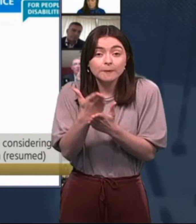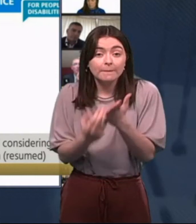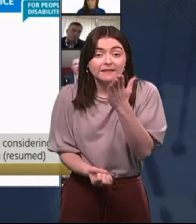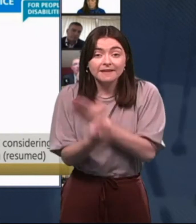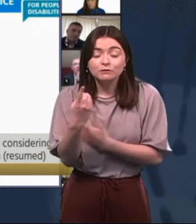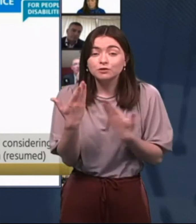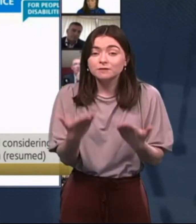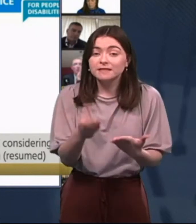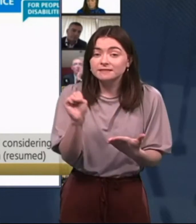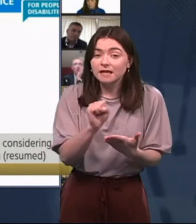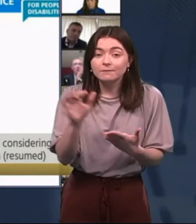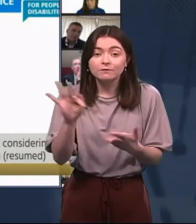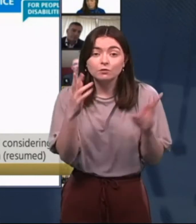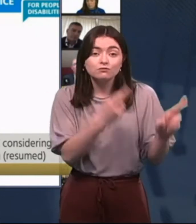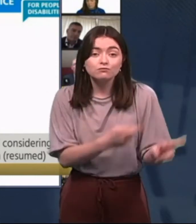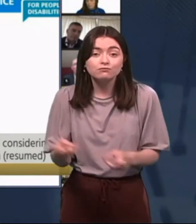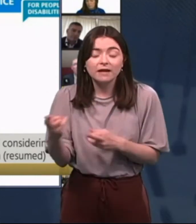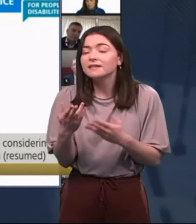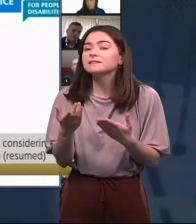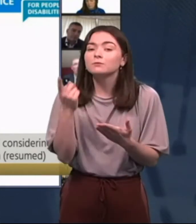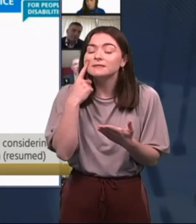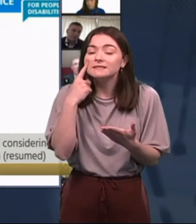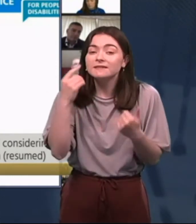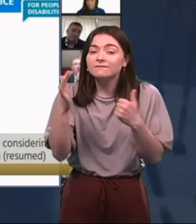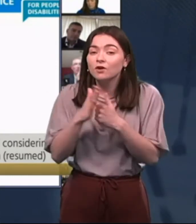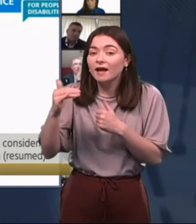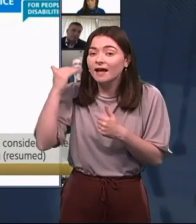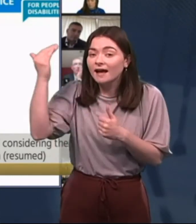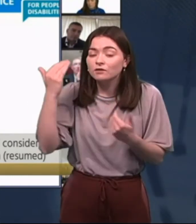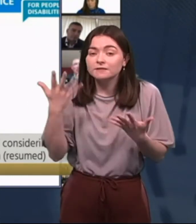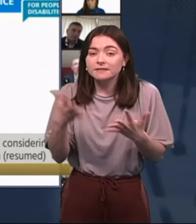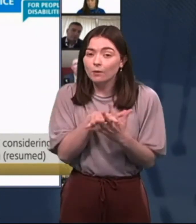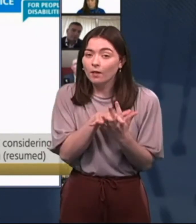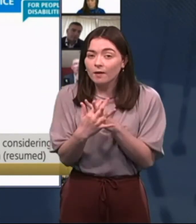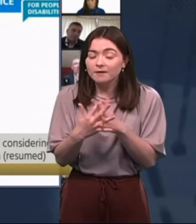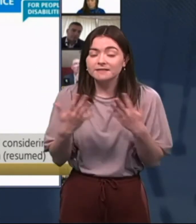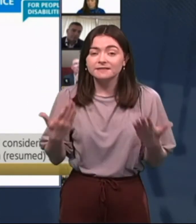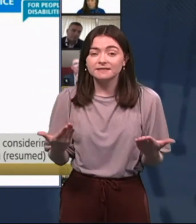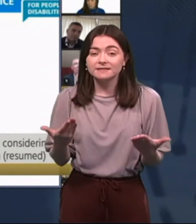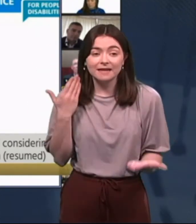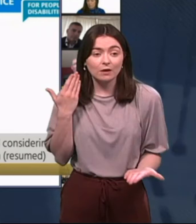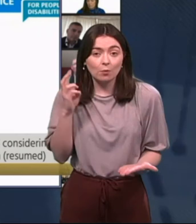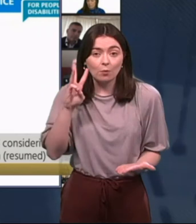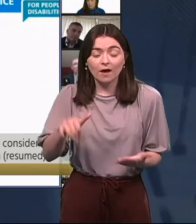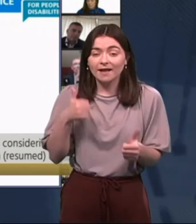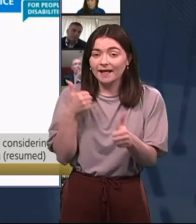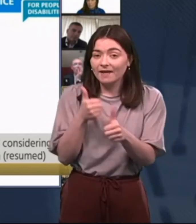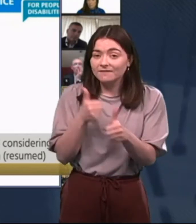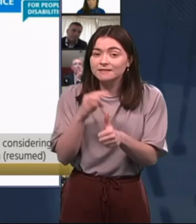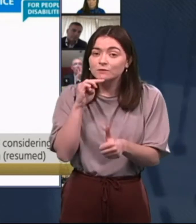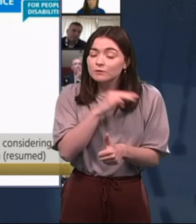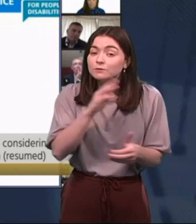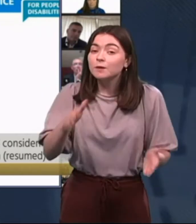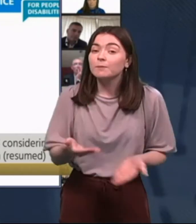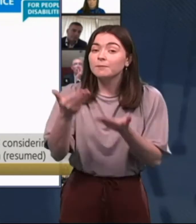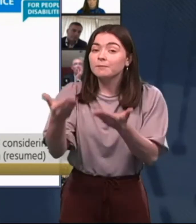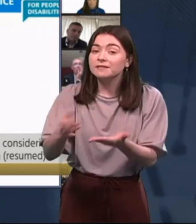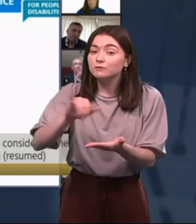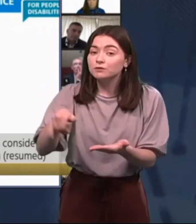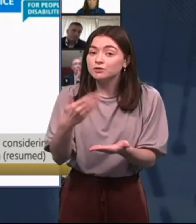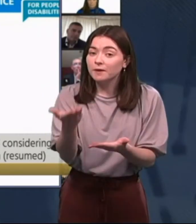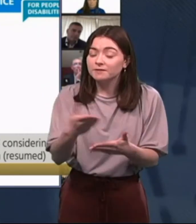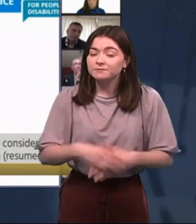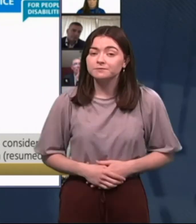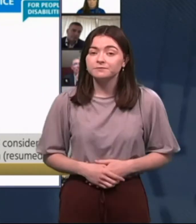that Simon and Fiona have highlighted that we see on the adult side, and how complex that can be, and why advocacy is so critical. So I might pass over to Joanne for